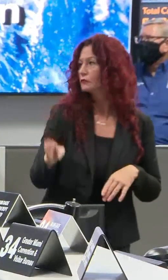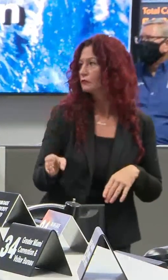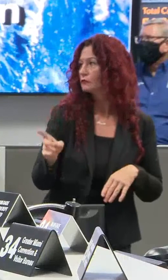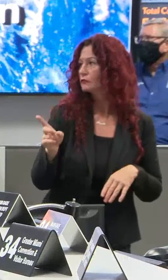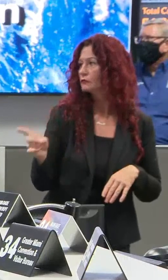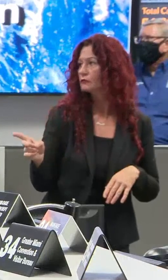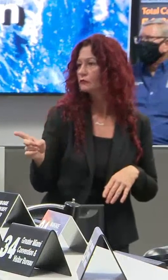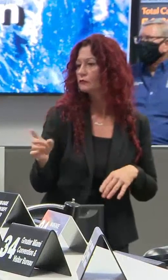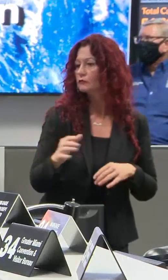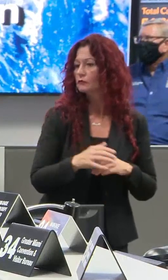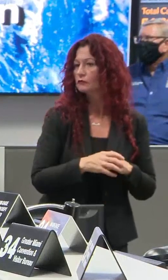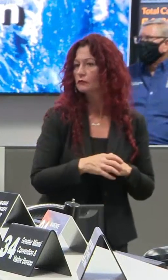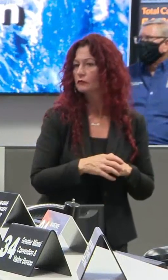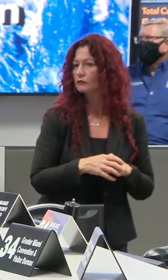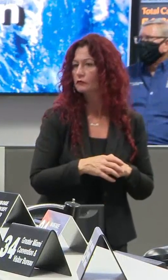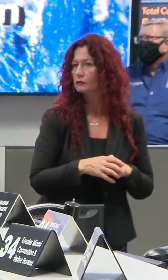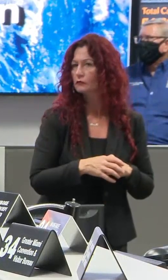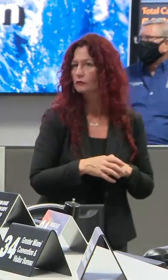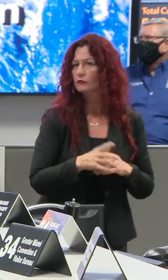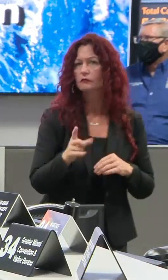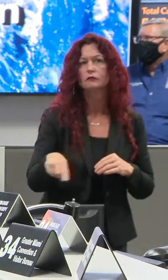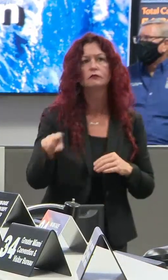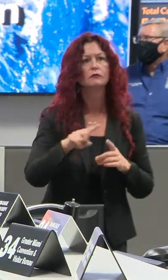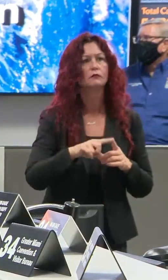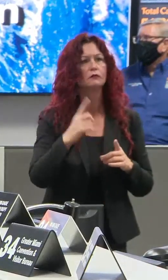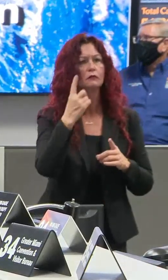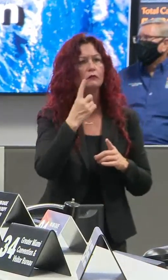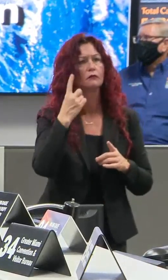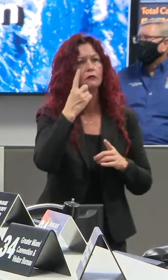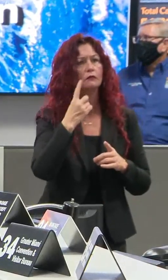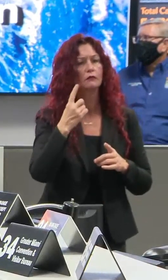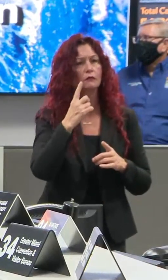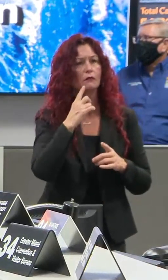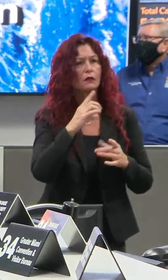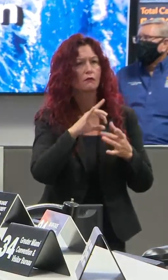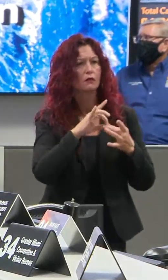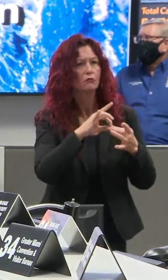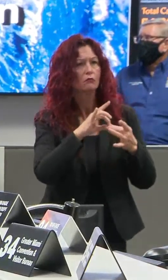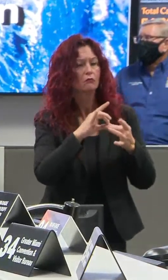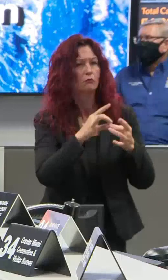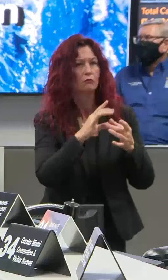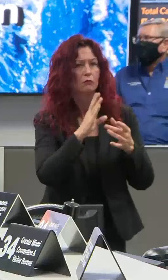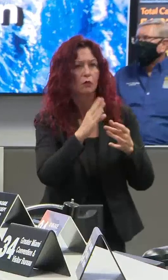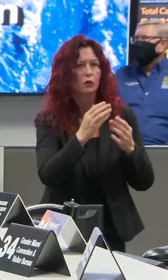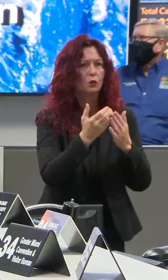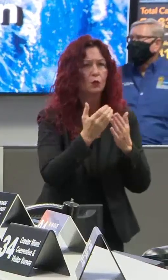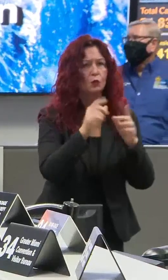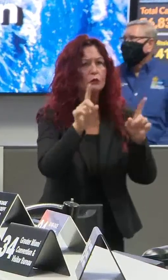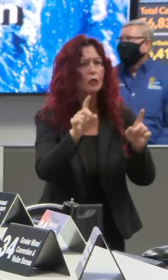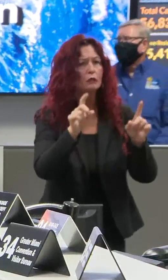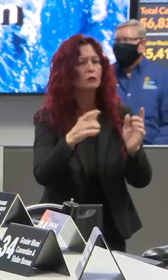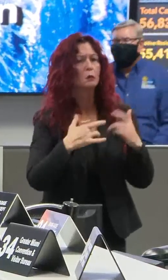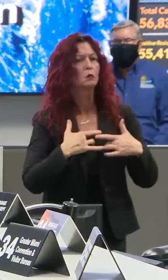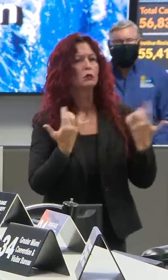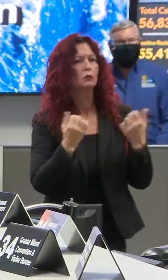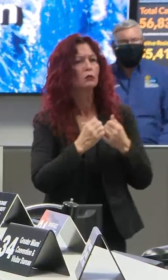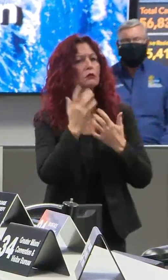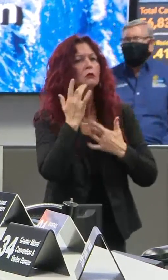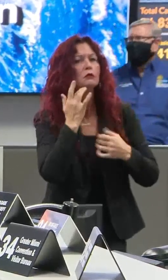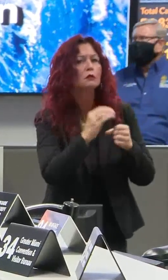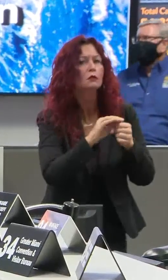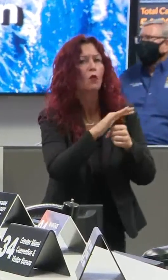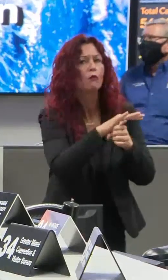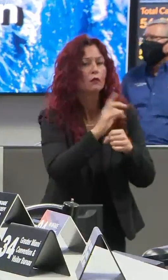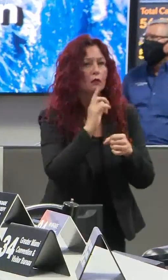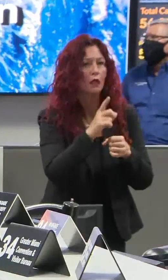in contracts with any companies? Where does that look like in Miami-Dade? Look, if there is some kind of a rapid test that can be administered